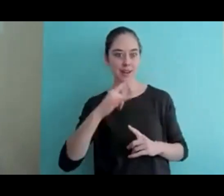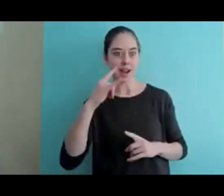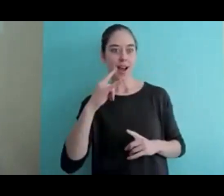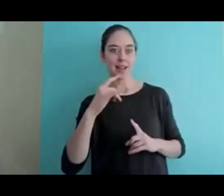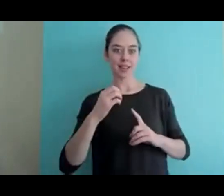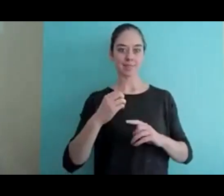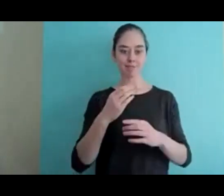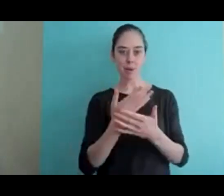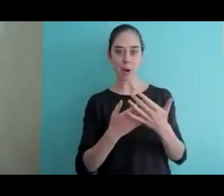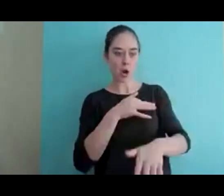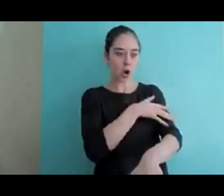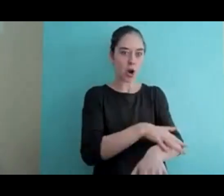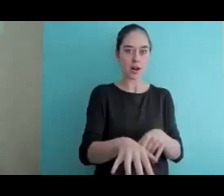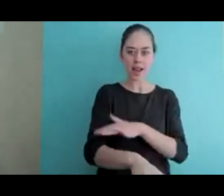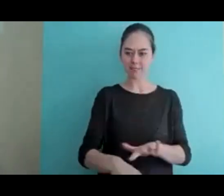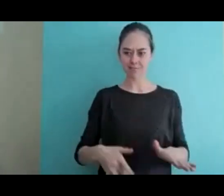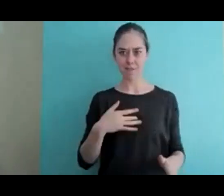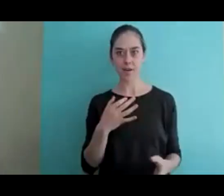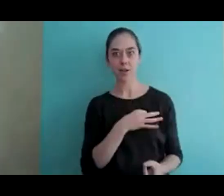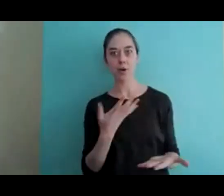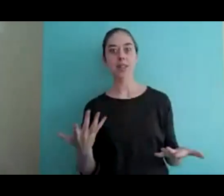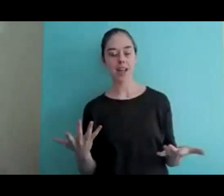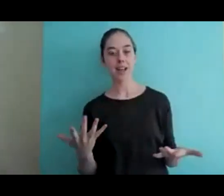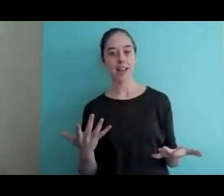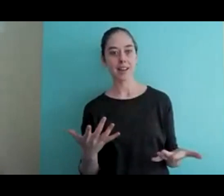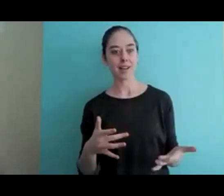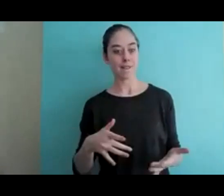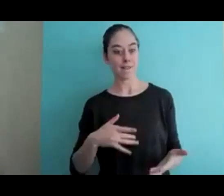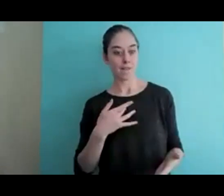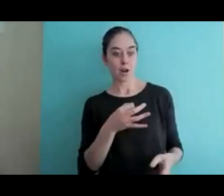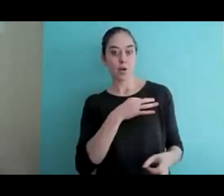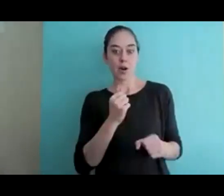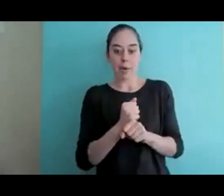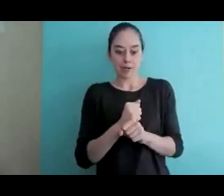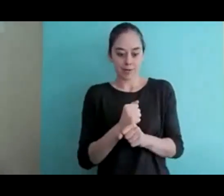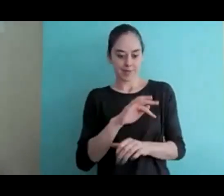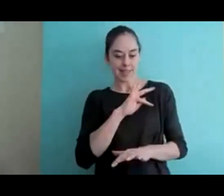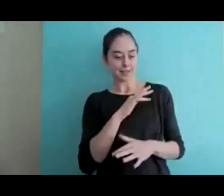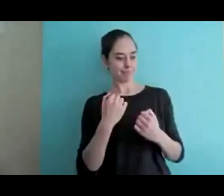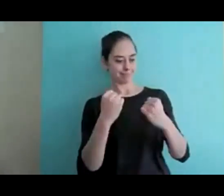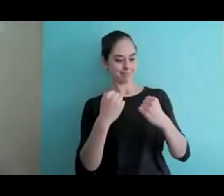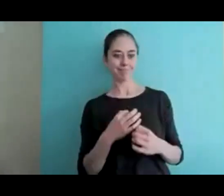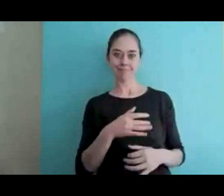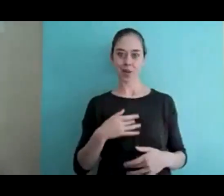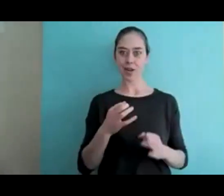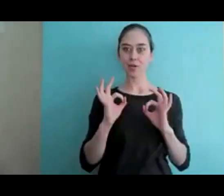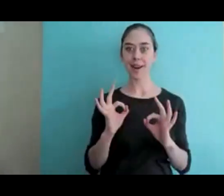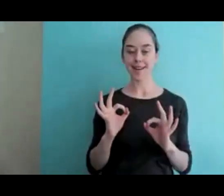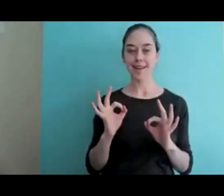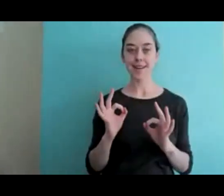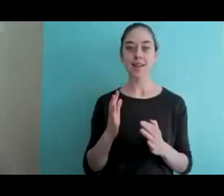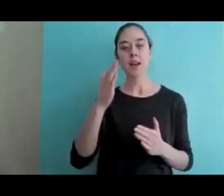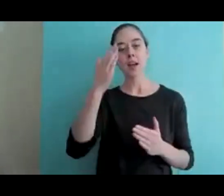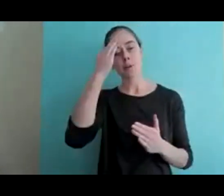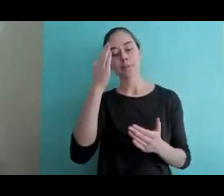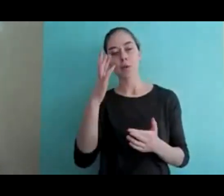flowing, and we feel good. We feel good about ourselves, you know. So just remember that sometimes when we're having, like,